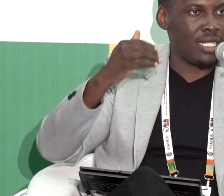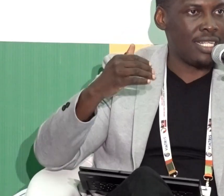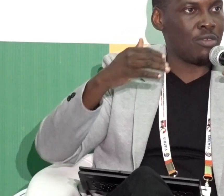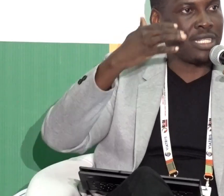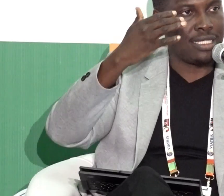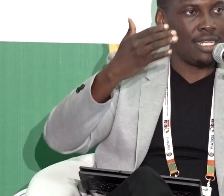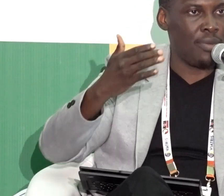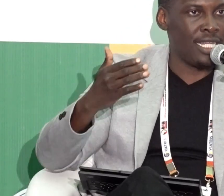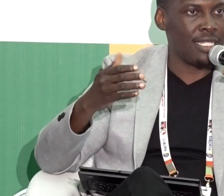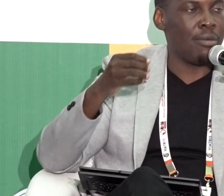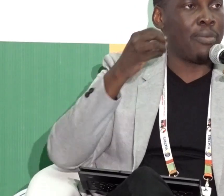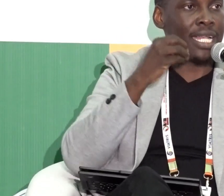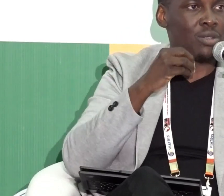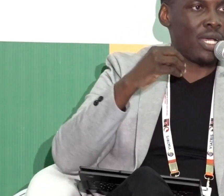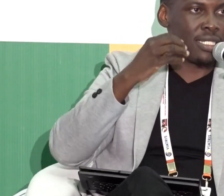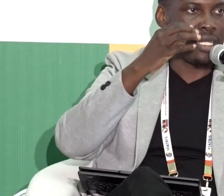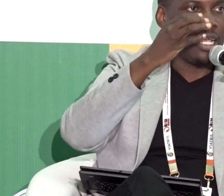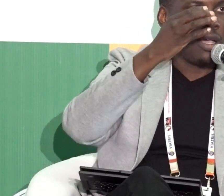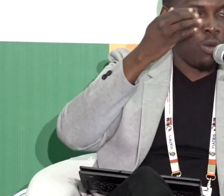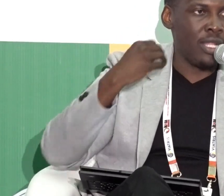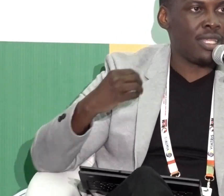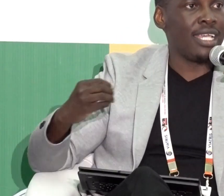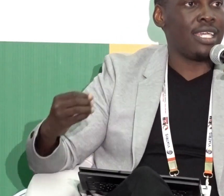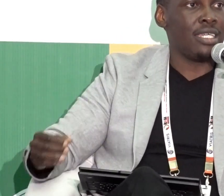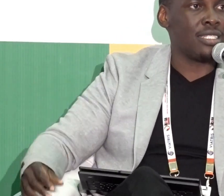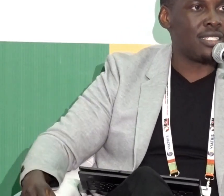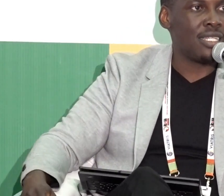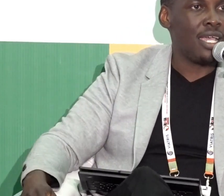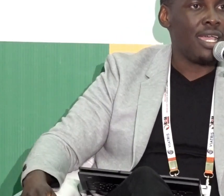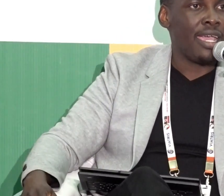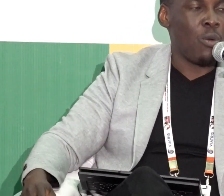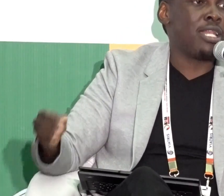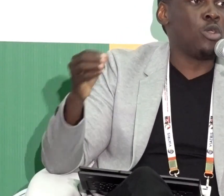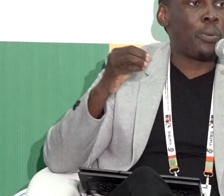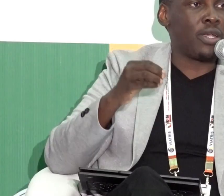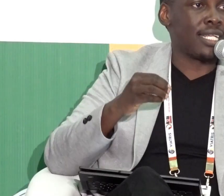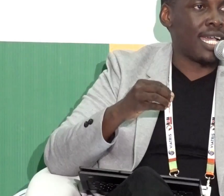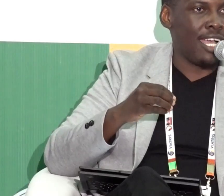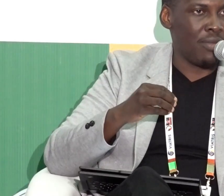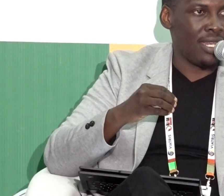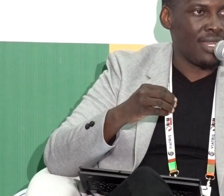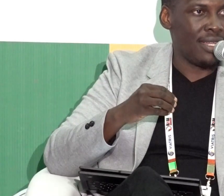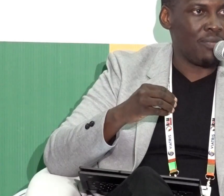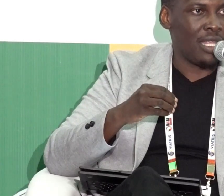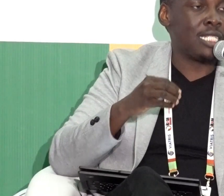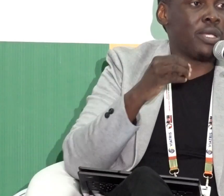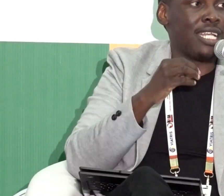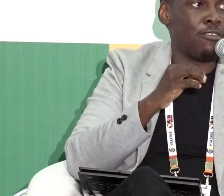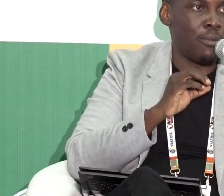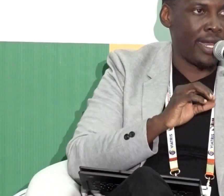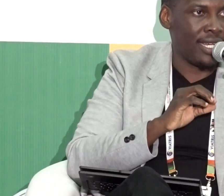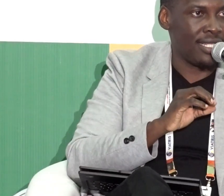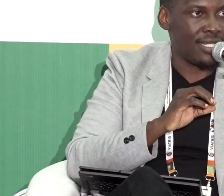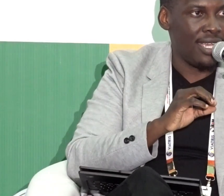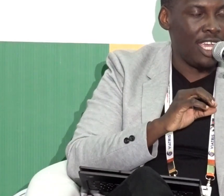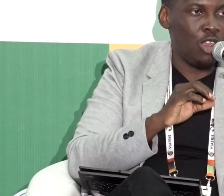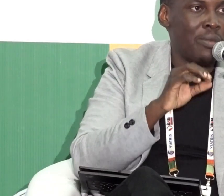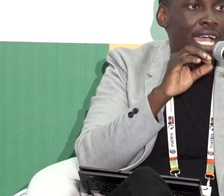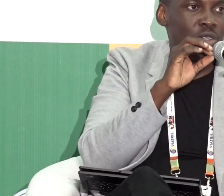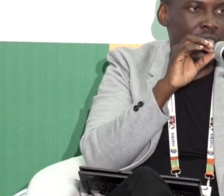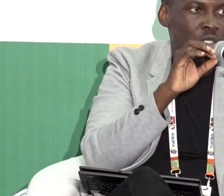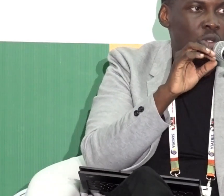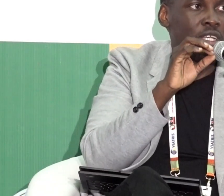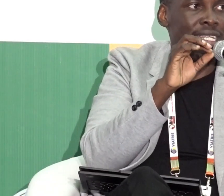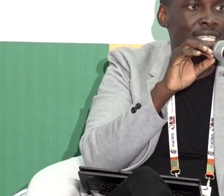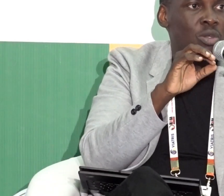there are concerns of sustainability, but what we think is when new products are coming, especially for pregnancy, you